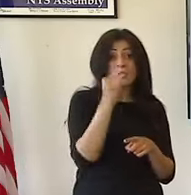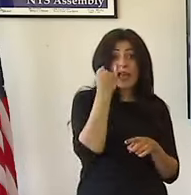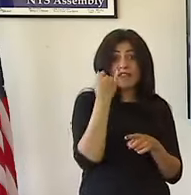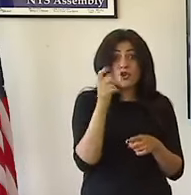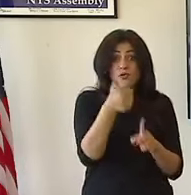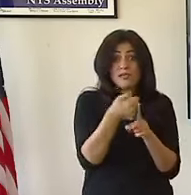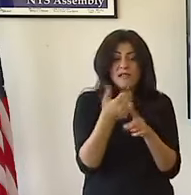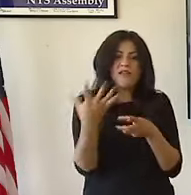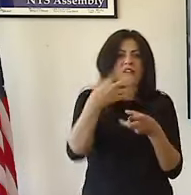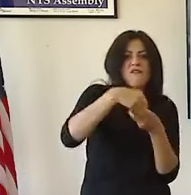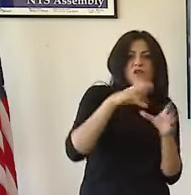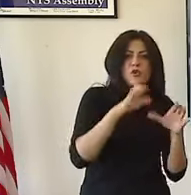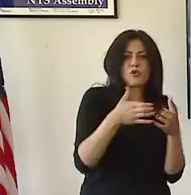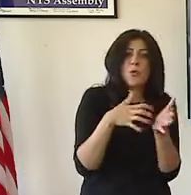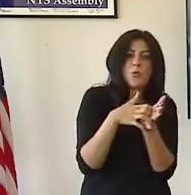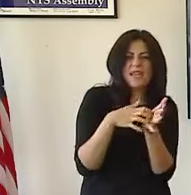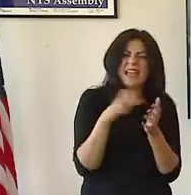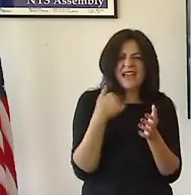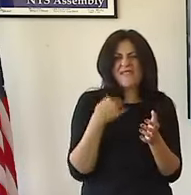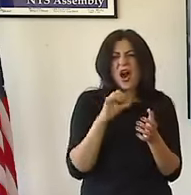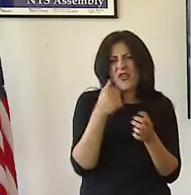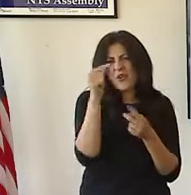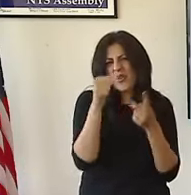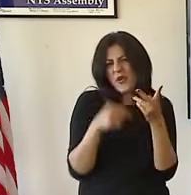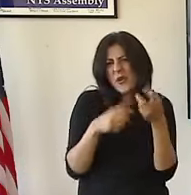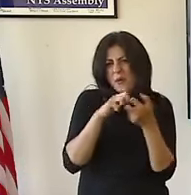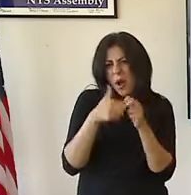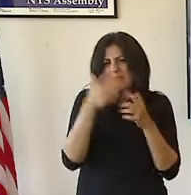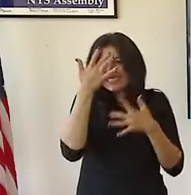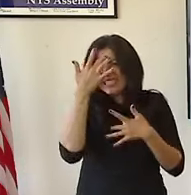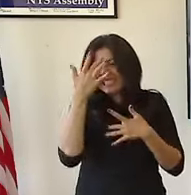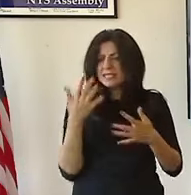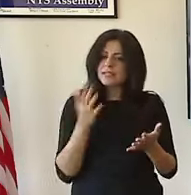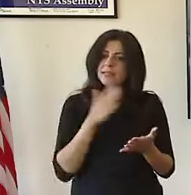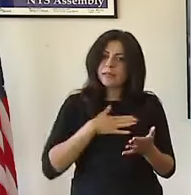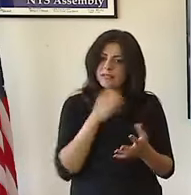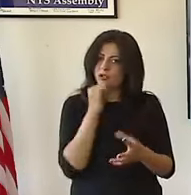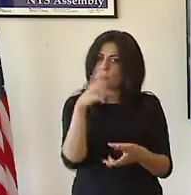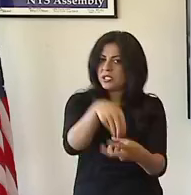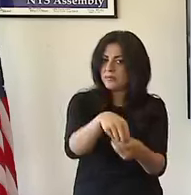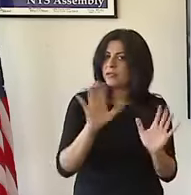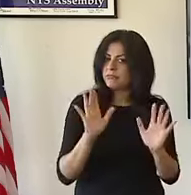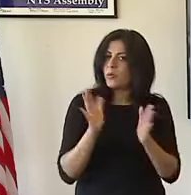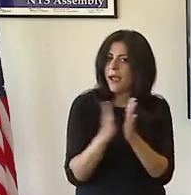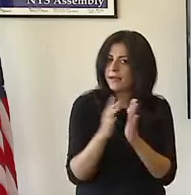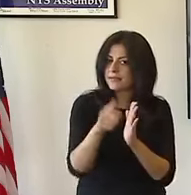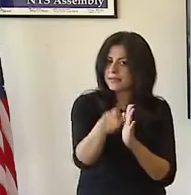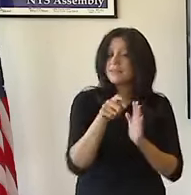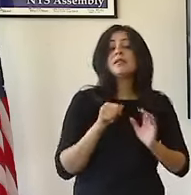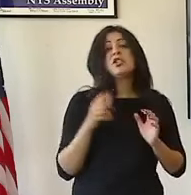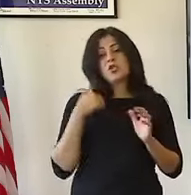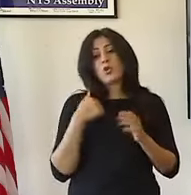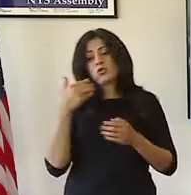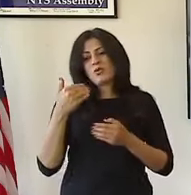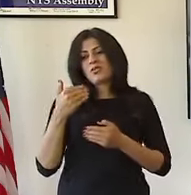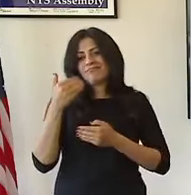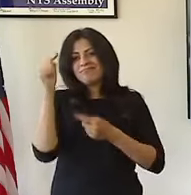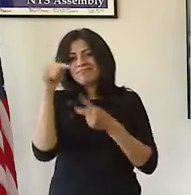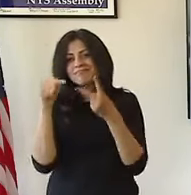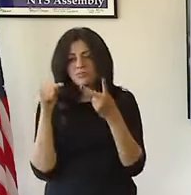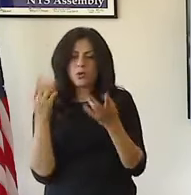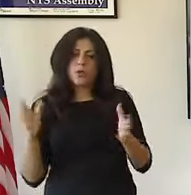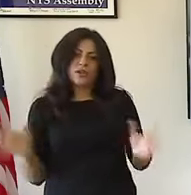you're being asked not to participate in those activities. Those are the steps that we know are being encouraged, and you can